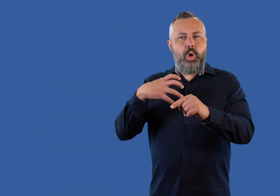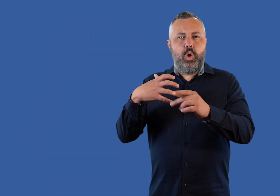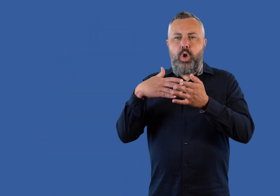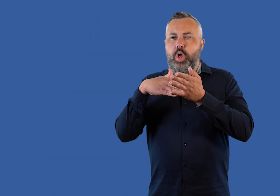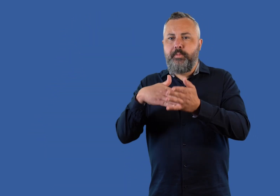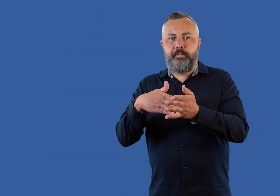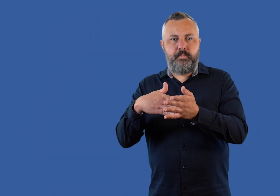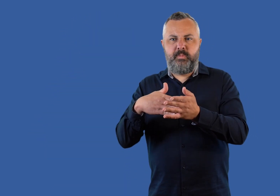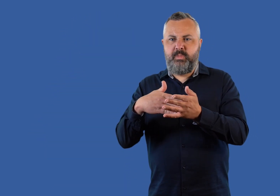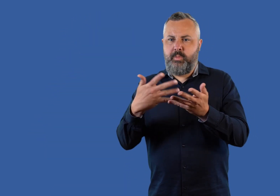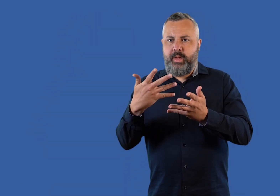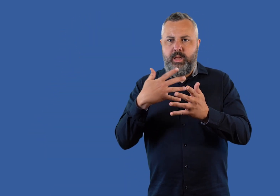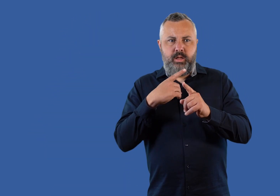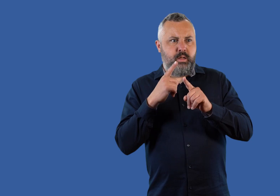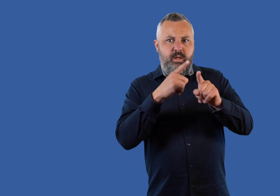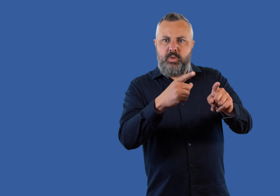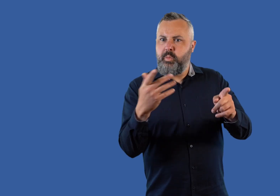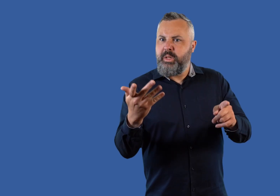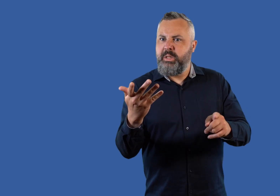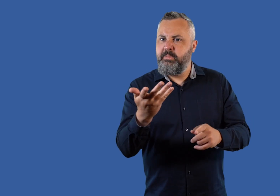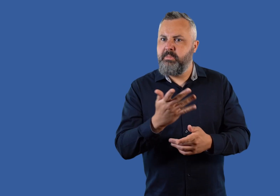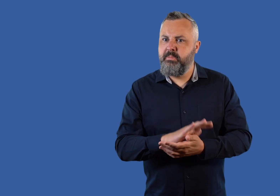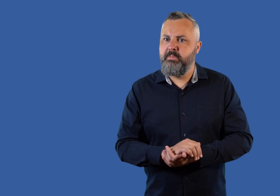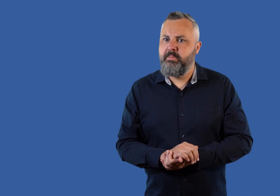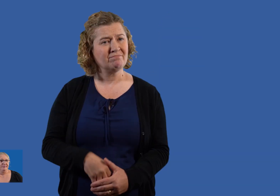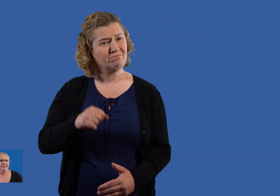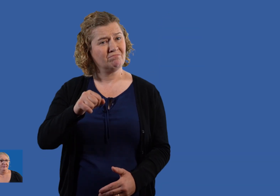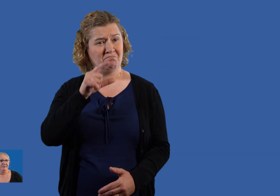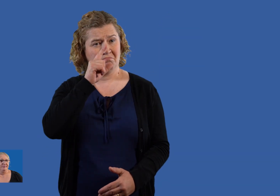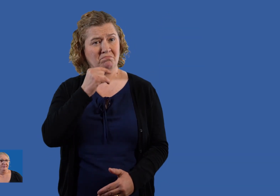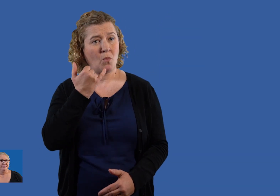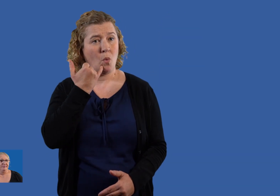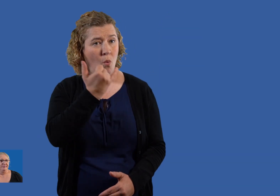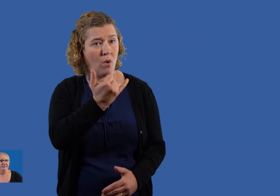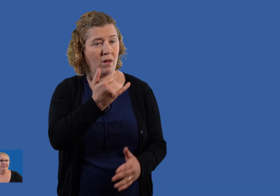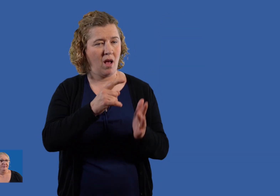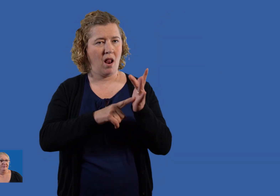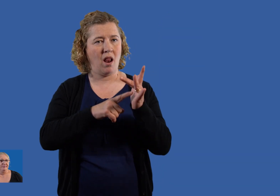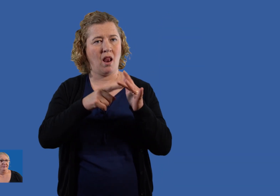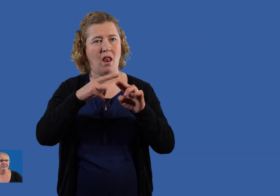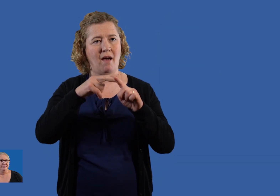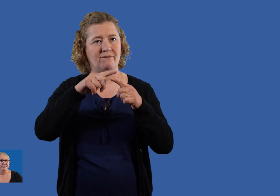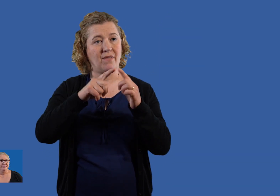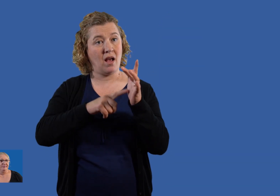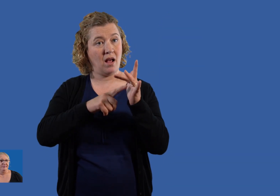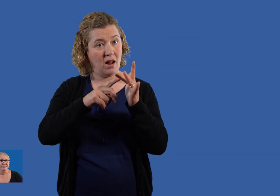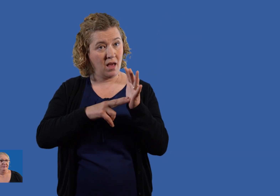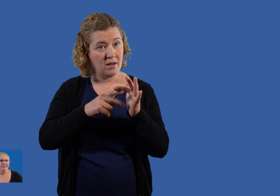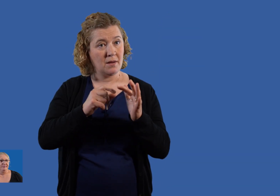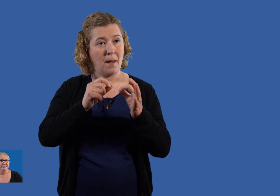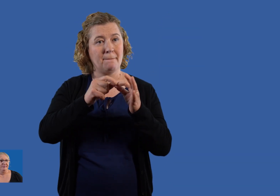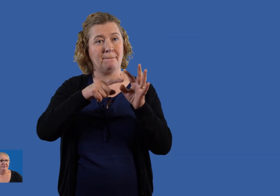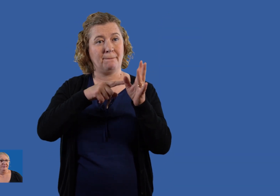on this topic, where do I go? You can call Lifeline, Beyond